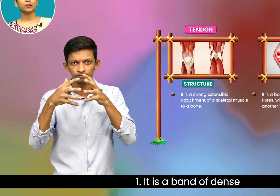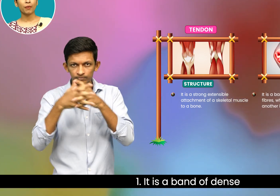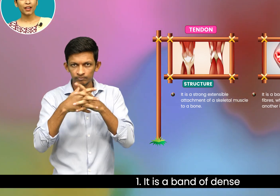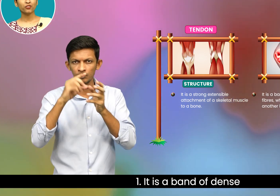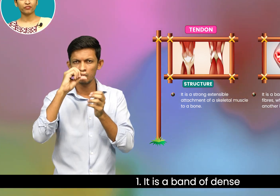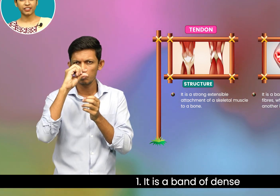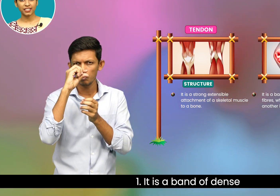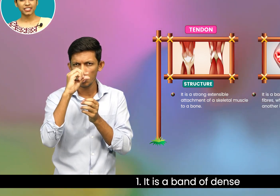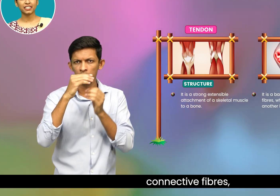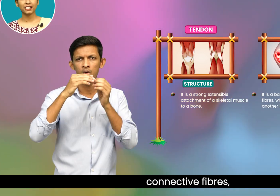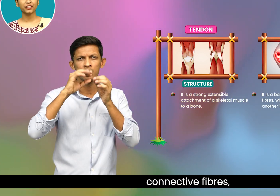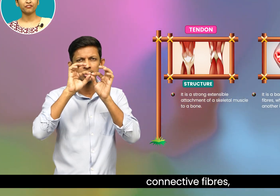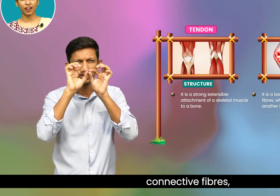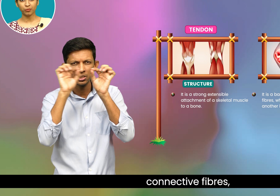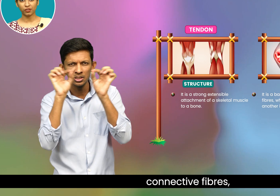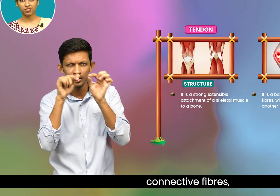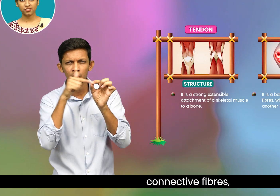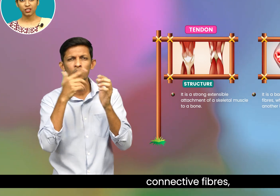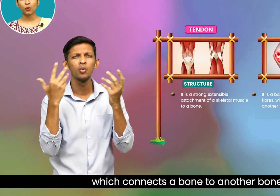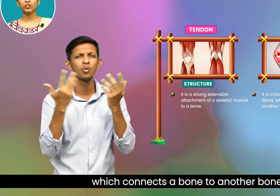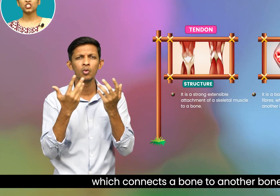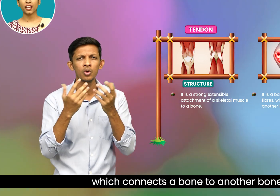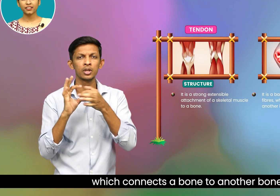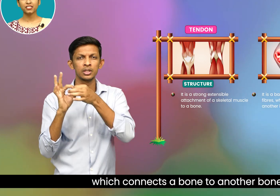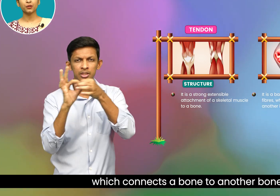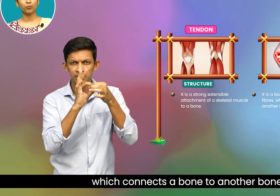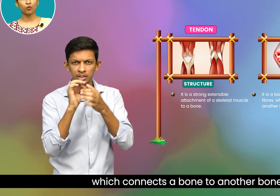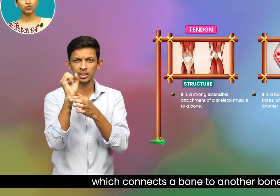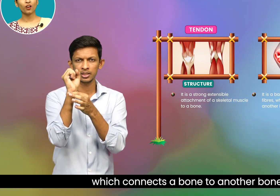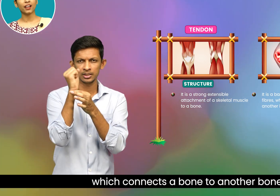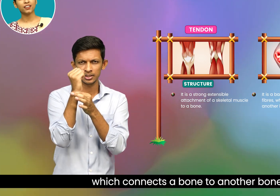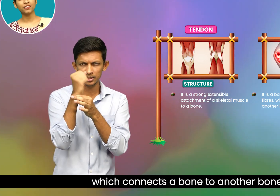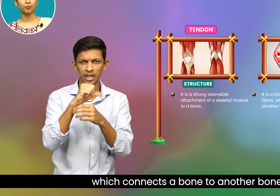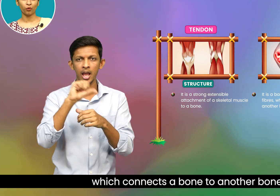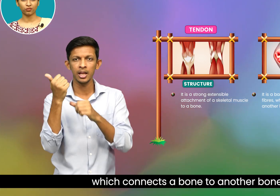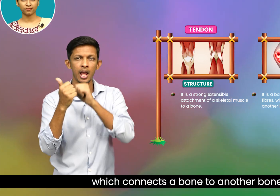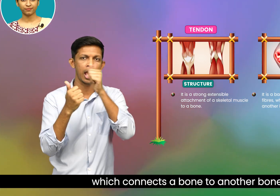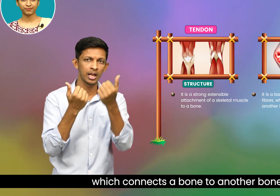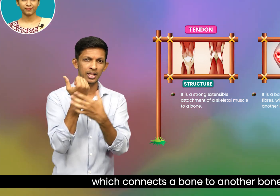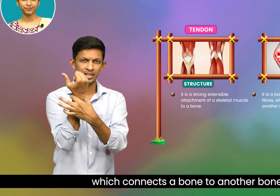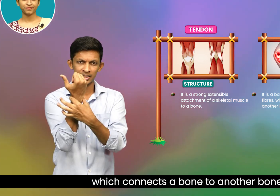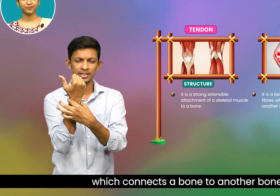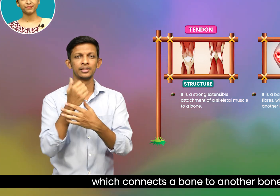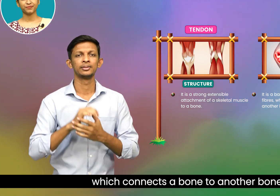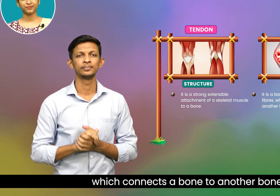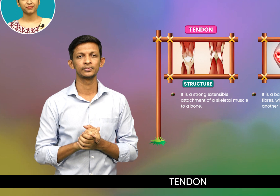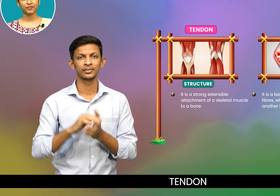It is a band of dense connective fibers which connects a bone to another bone.